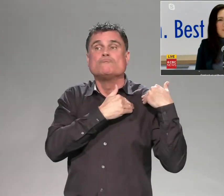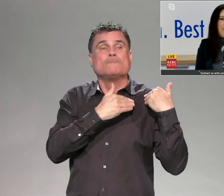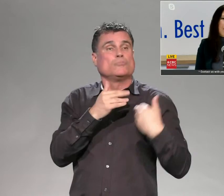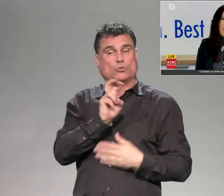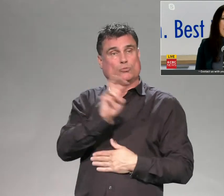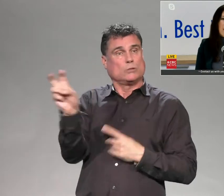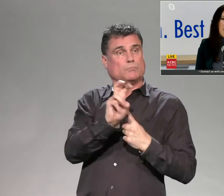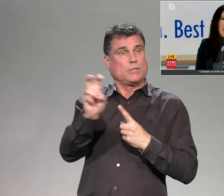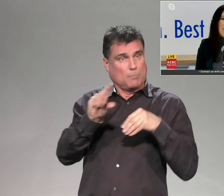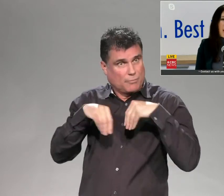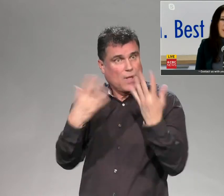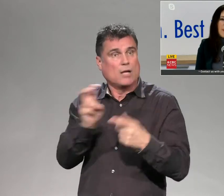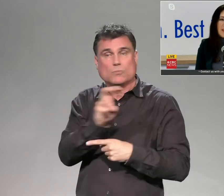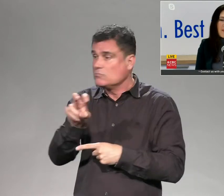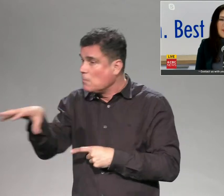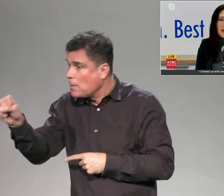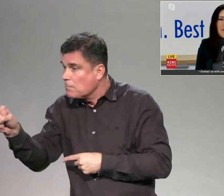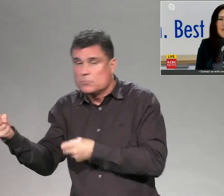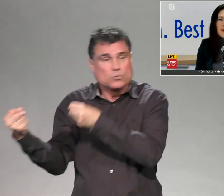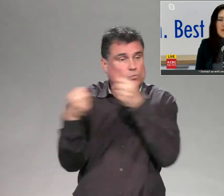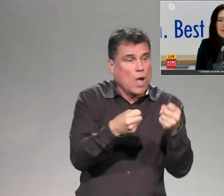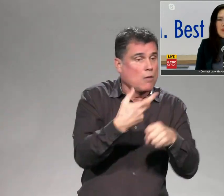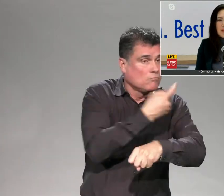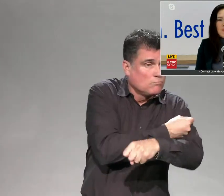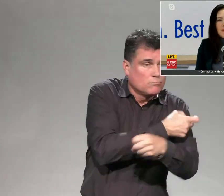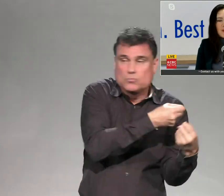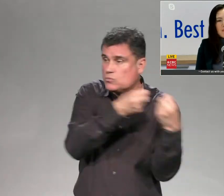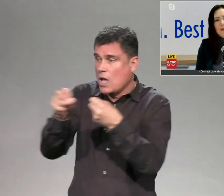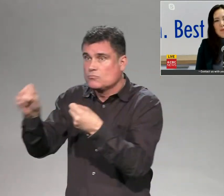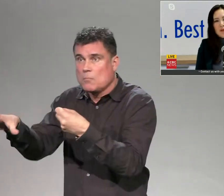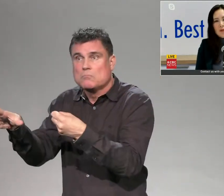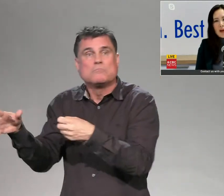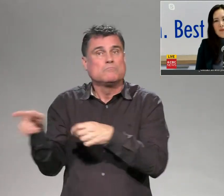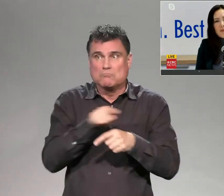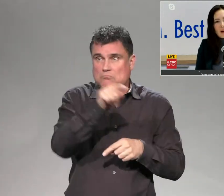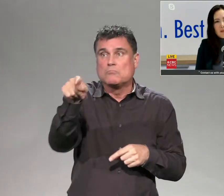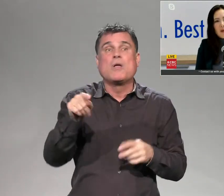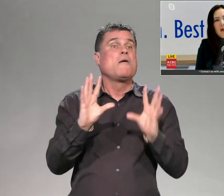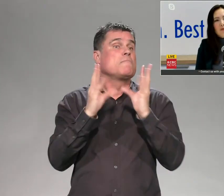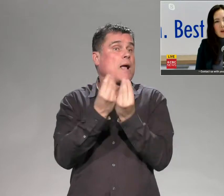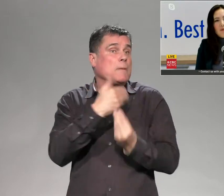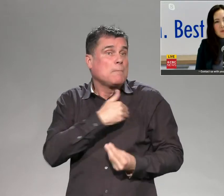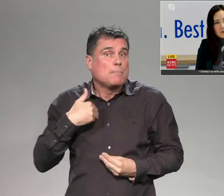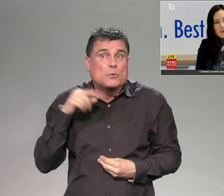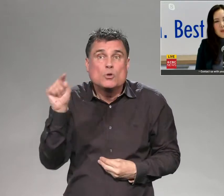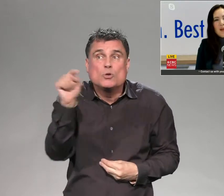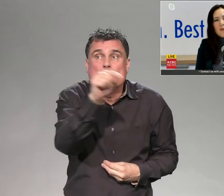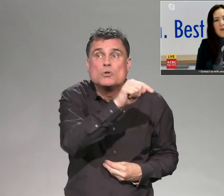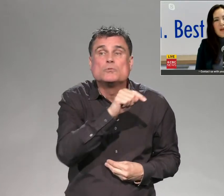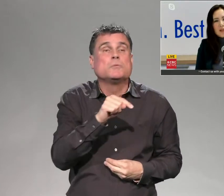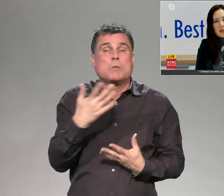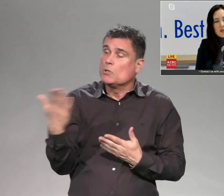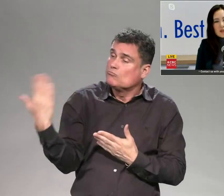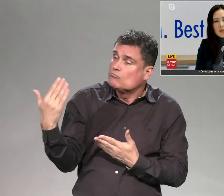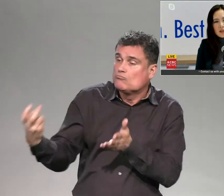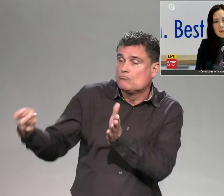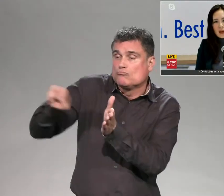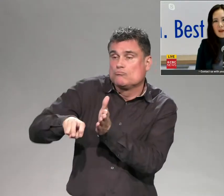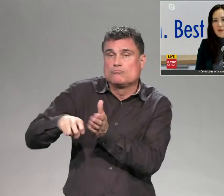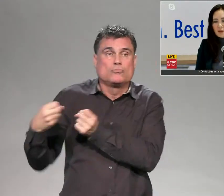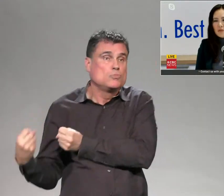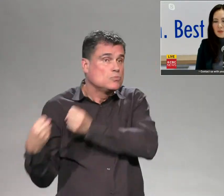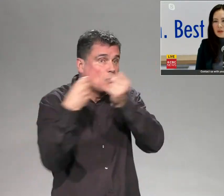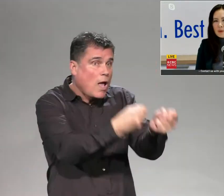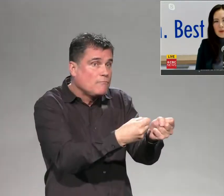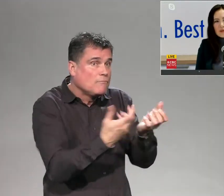transportation. Sometimes families have been able to also transport them, and we do have 5 drive-through immunization sites that we